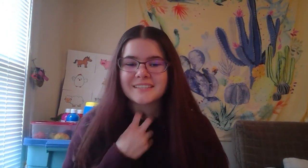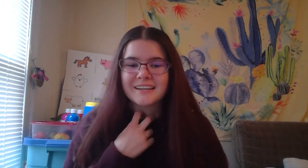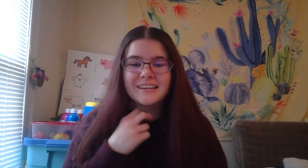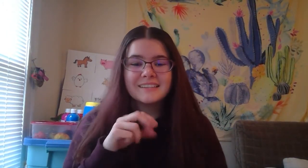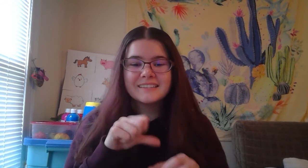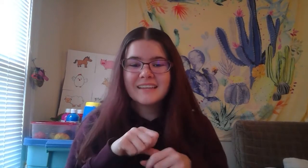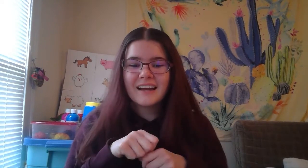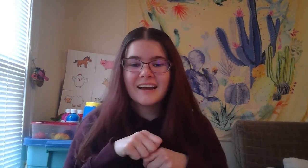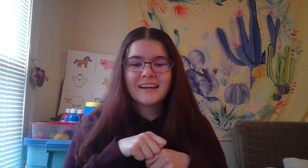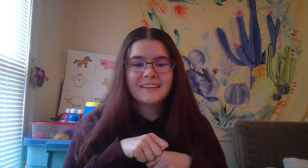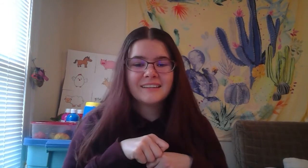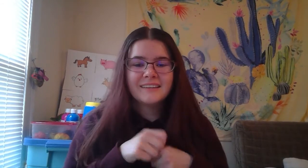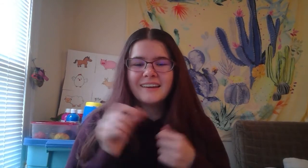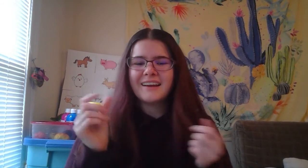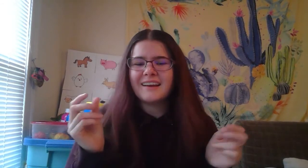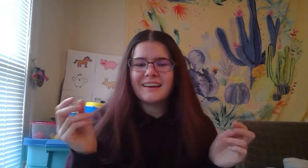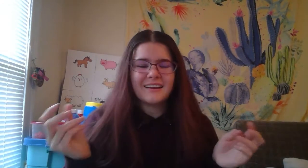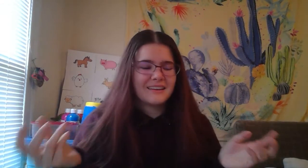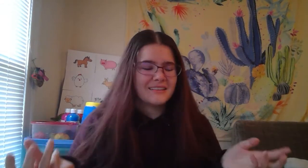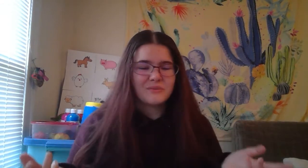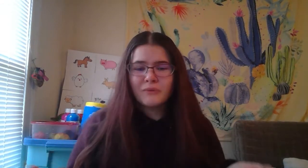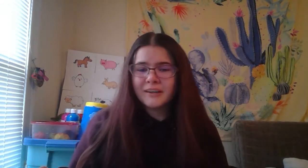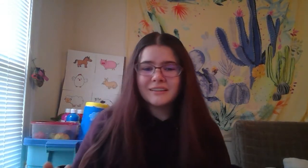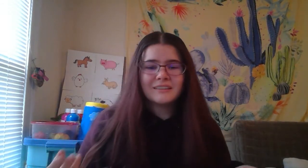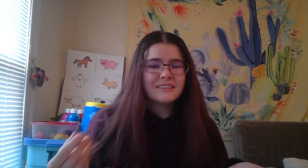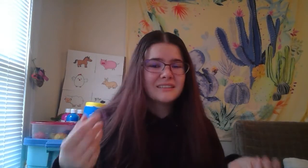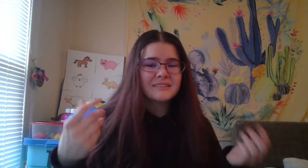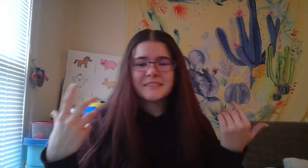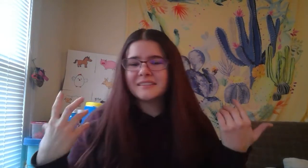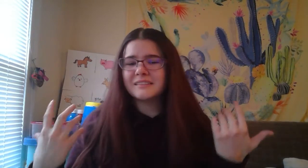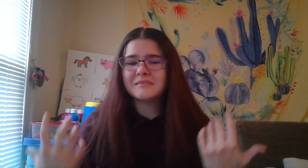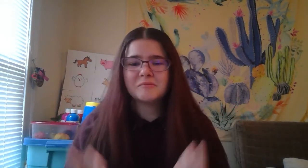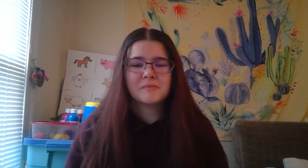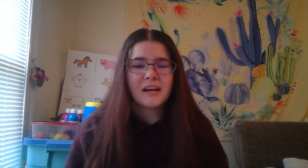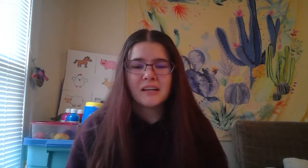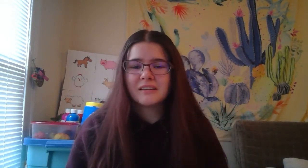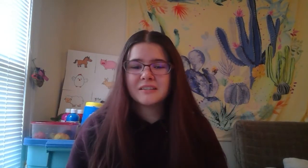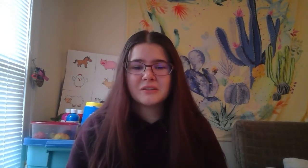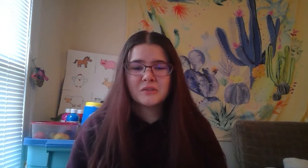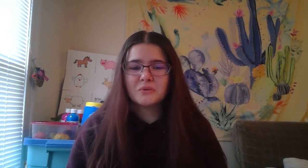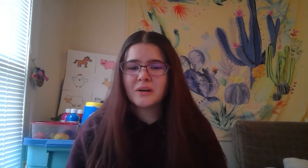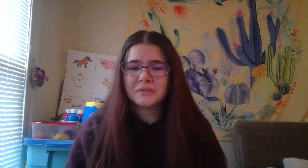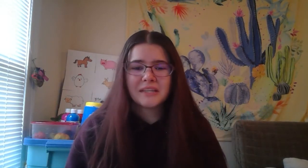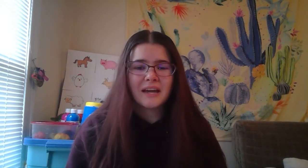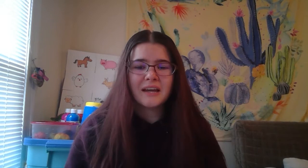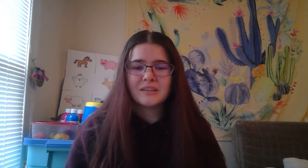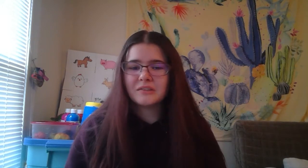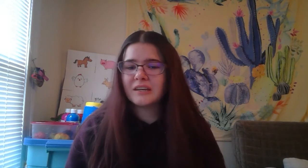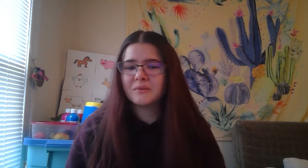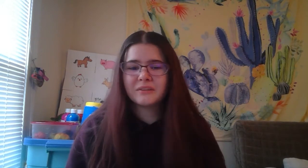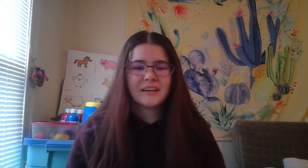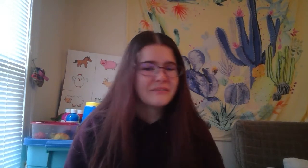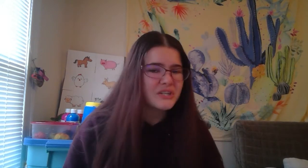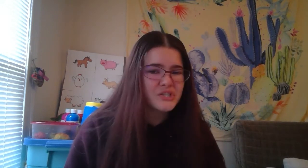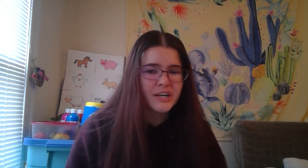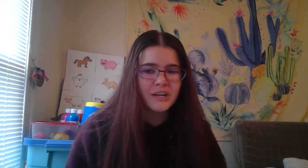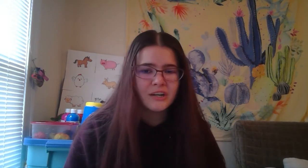stuck inside. It's raining. It's not a lot to do outside. You can't really get fresh air